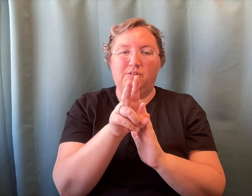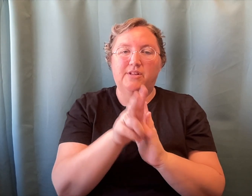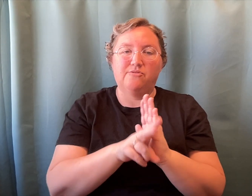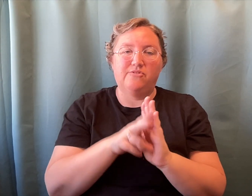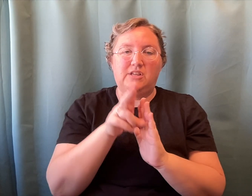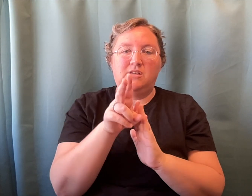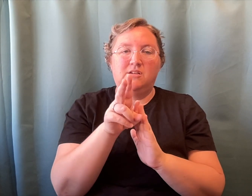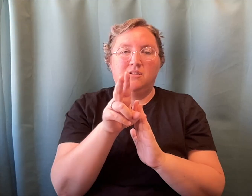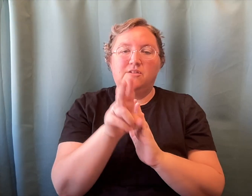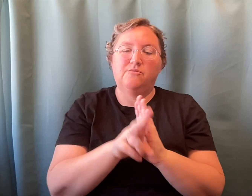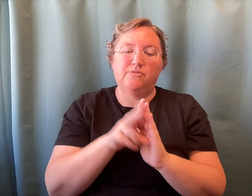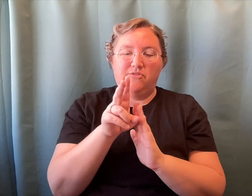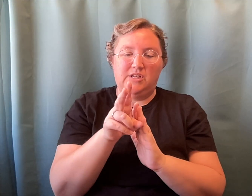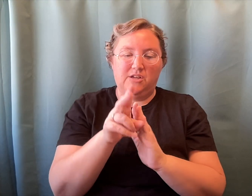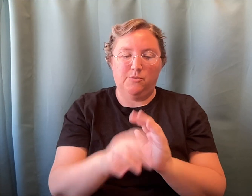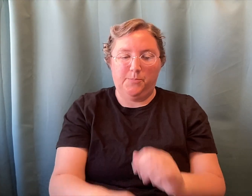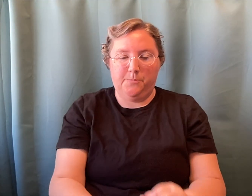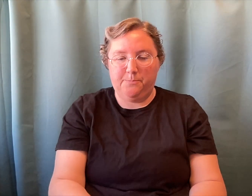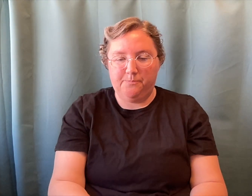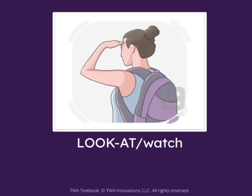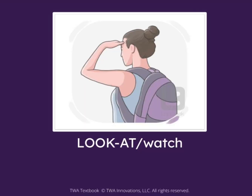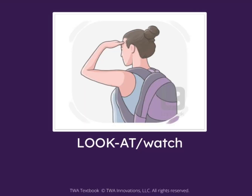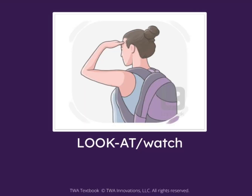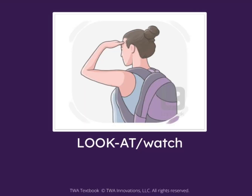letter V for video.